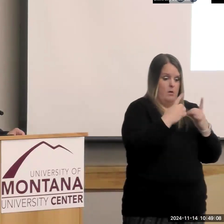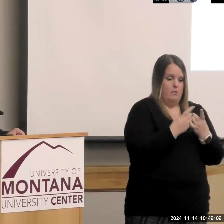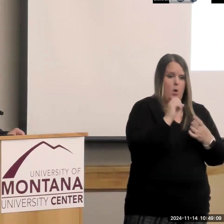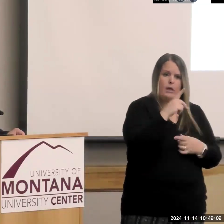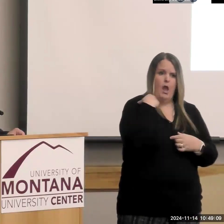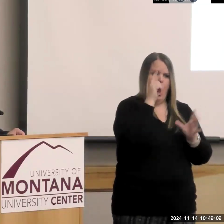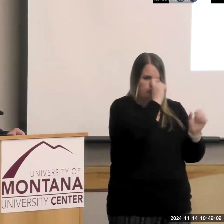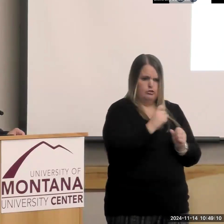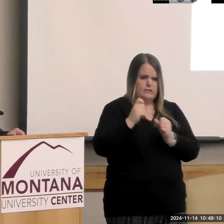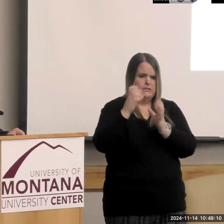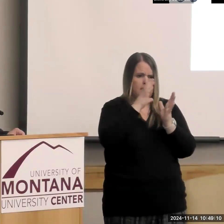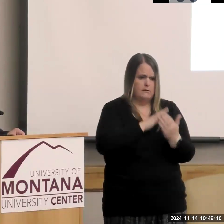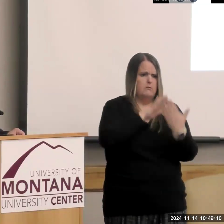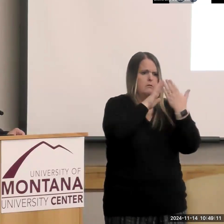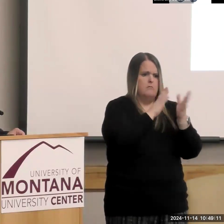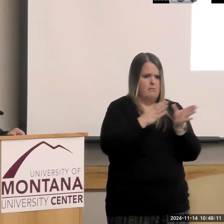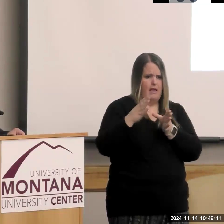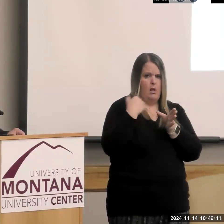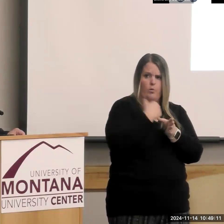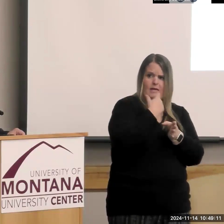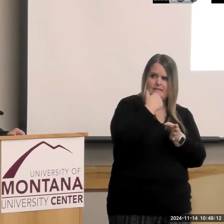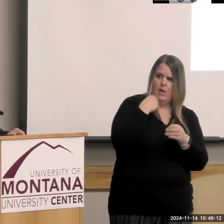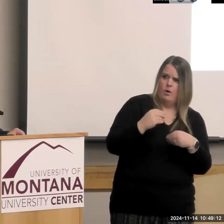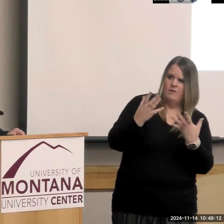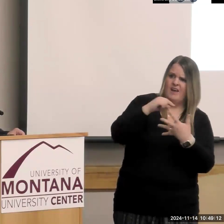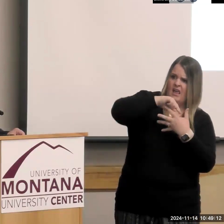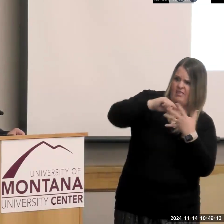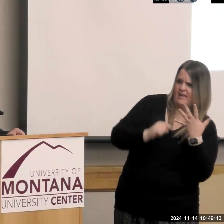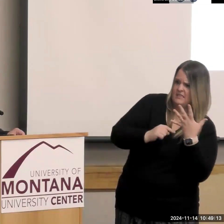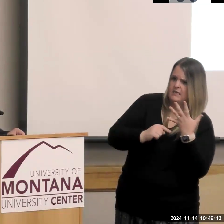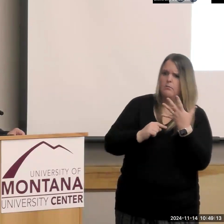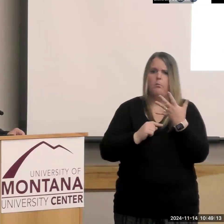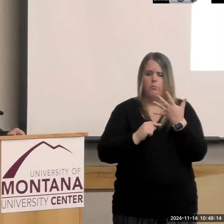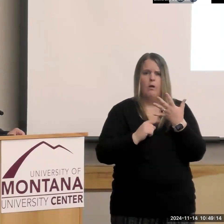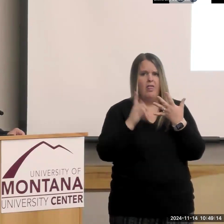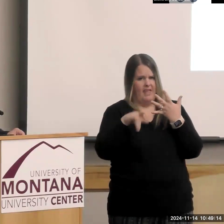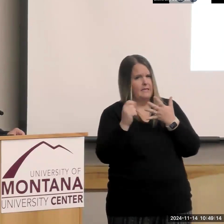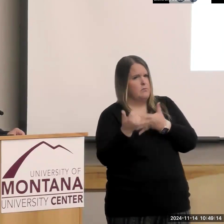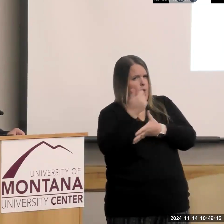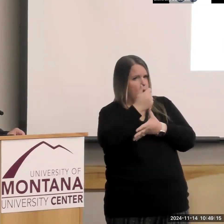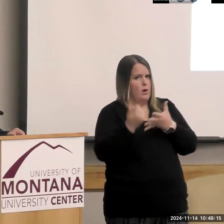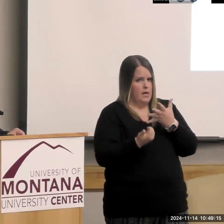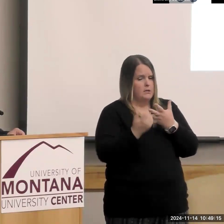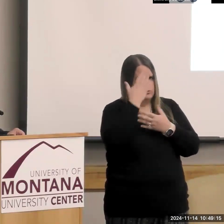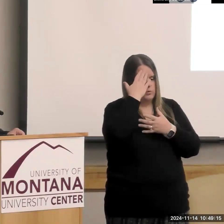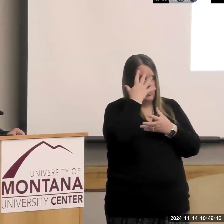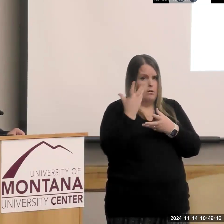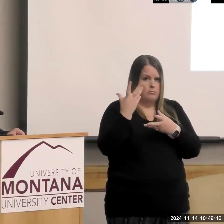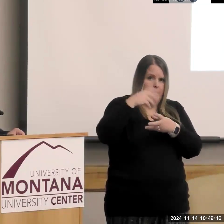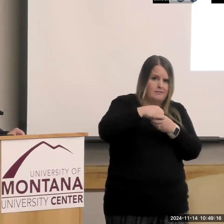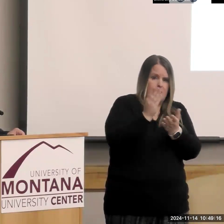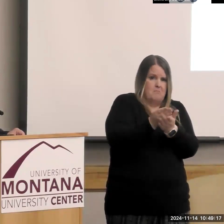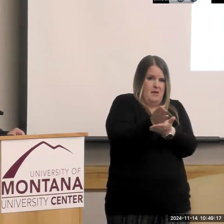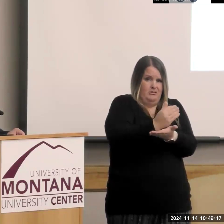plan, what did we say we're bringing to the table? And that needs to be part of our own strategic plan. That needs to be prioritized. It needs to be built into our budget